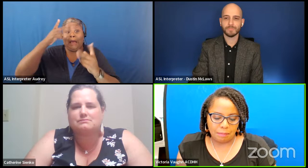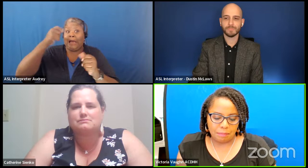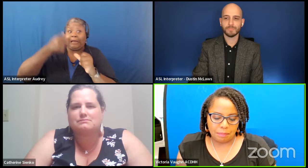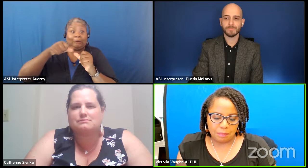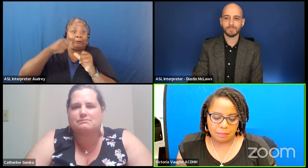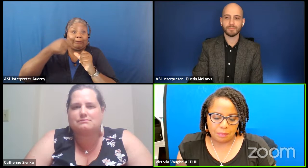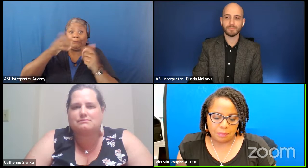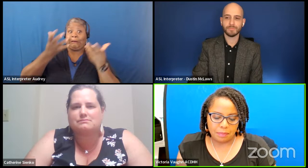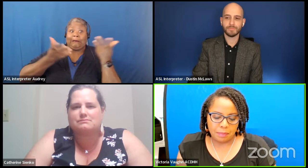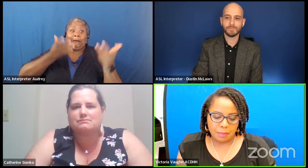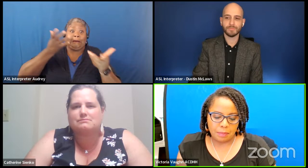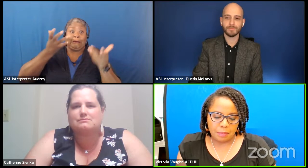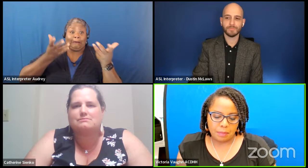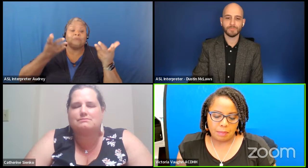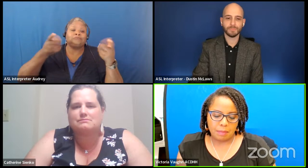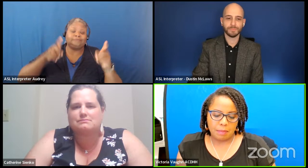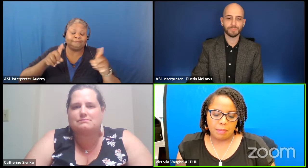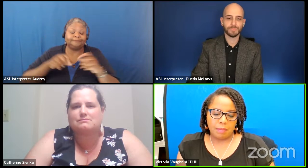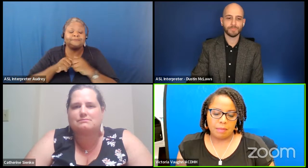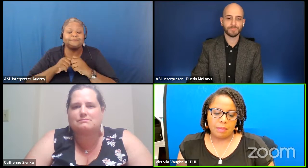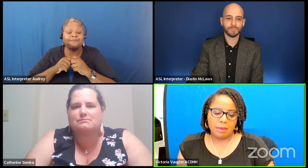remembering.